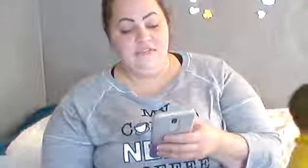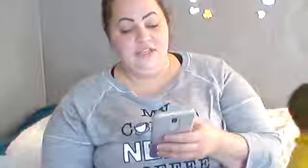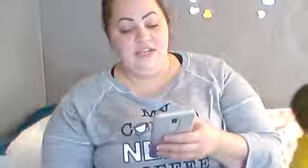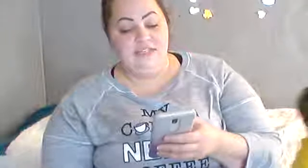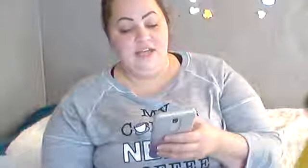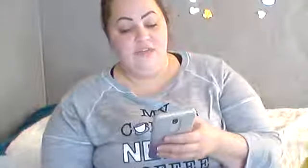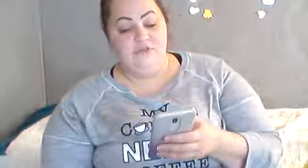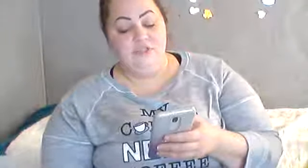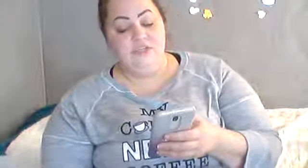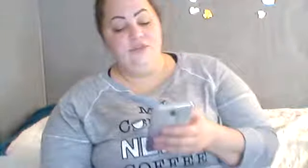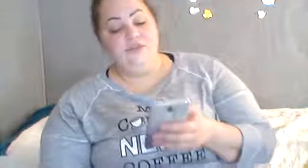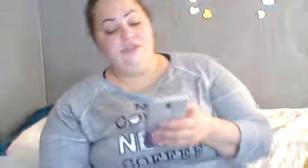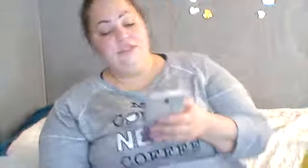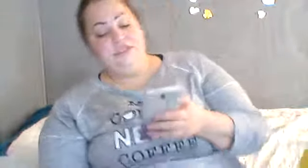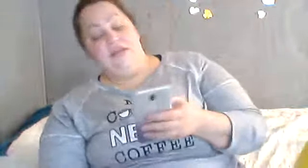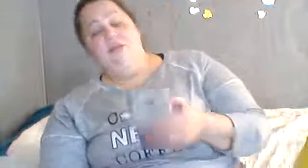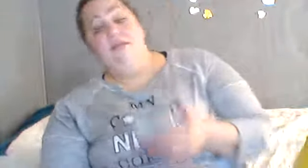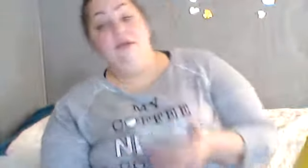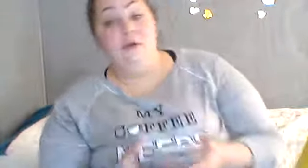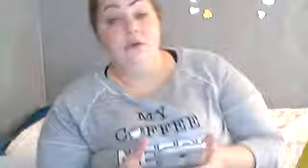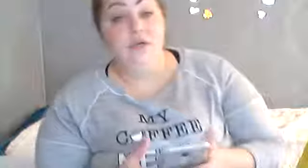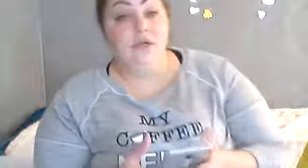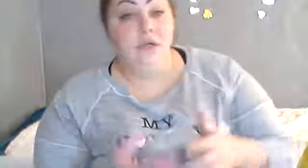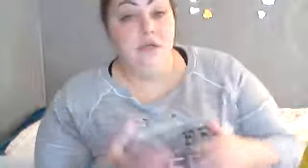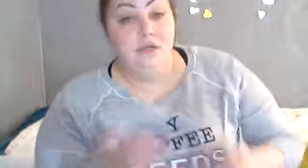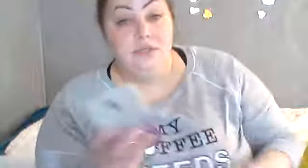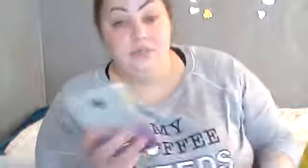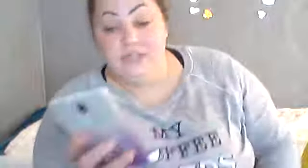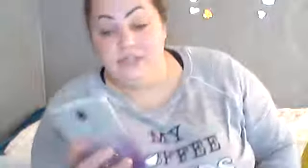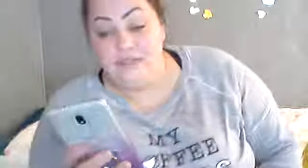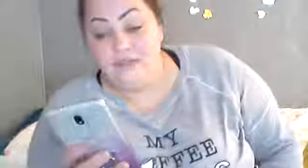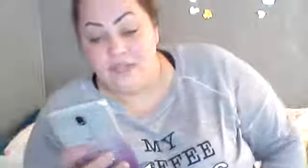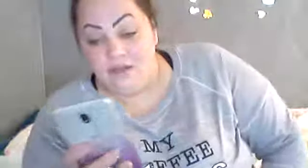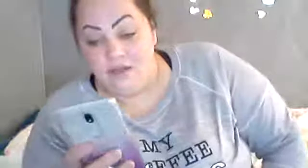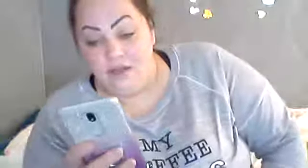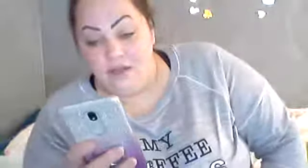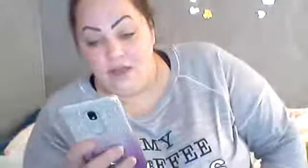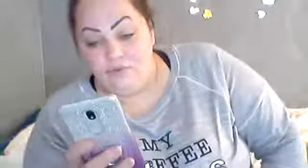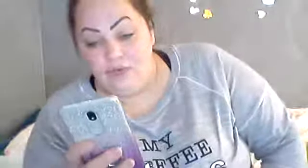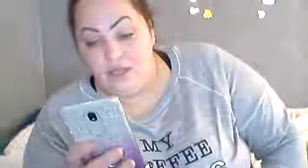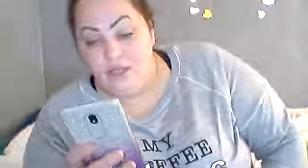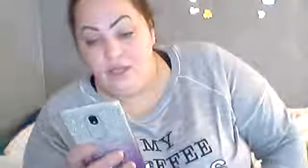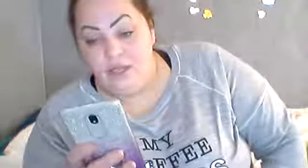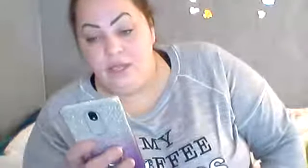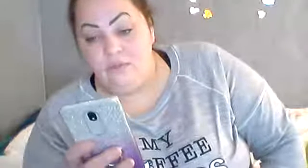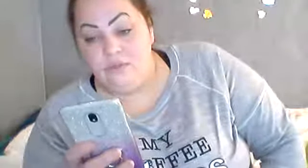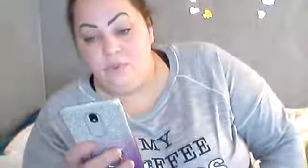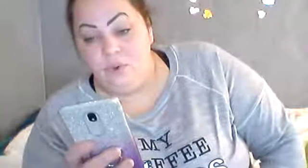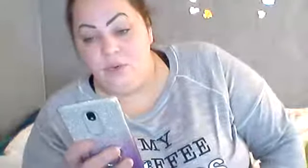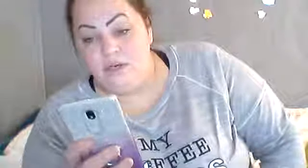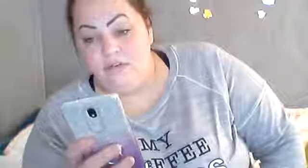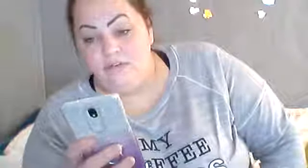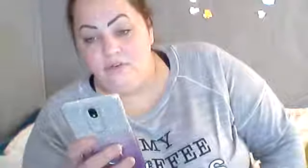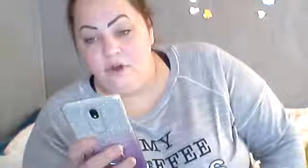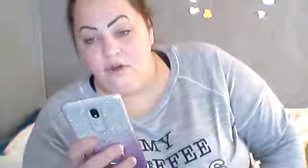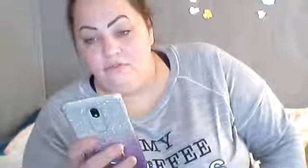Studies at California State University, Sacramento. So he is here in California. He was born deaf, hard of